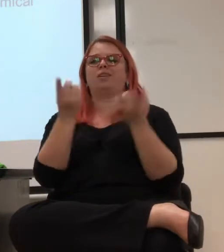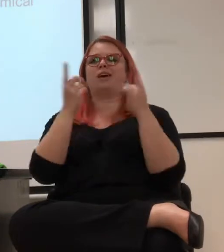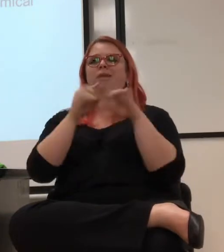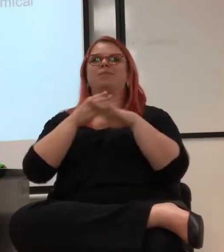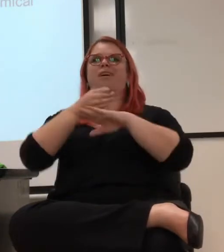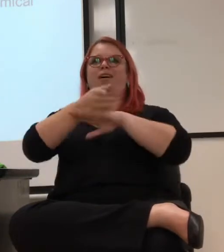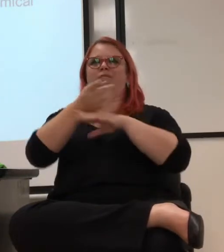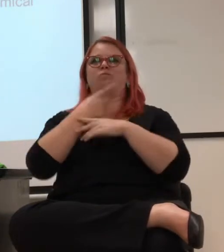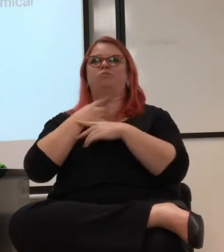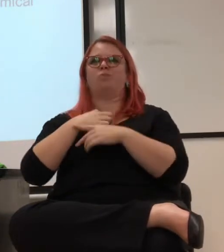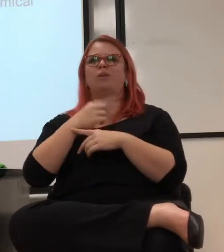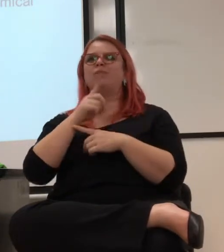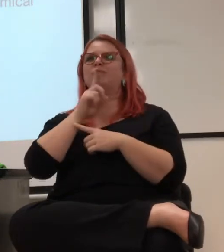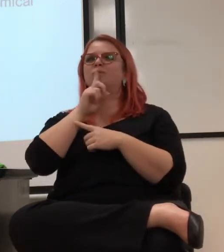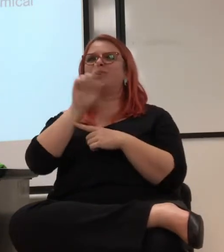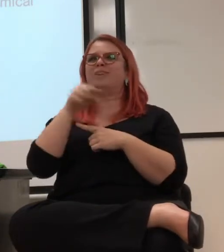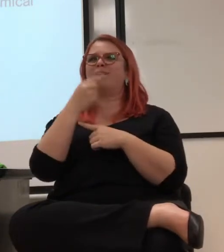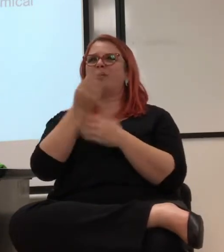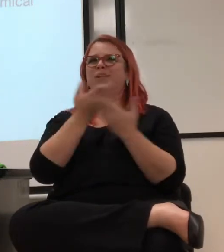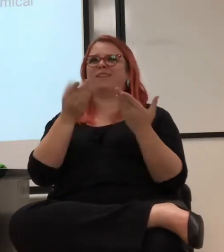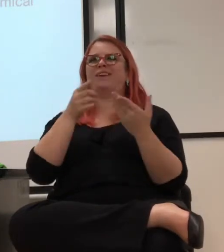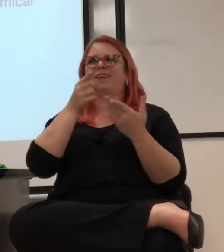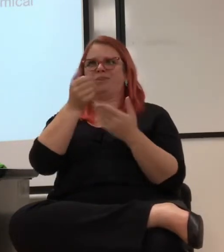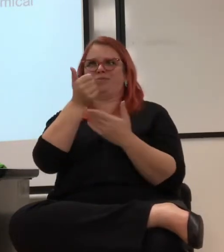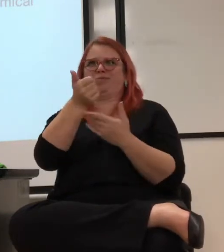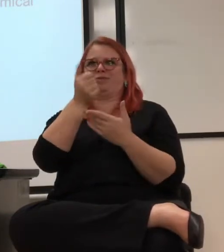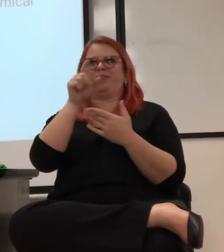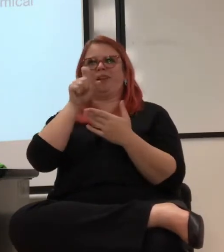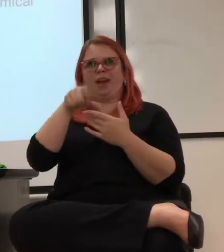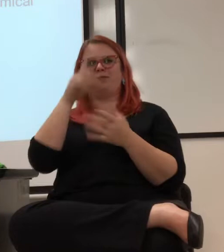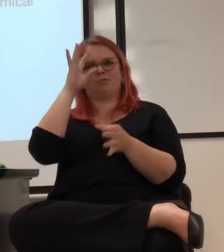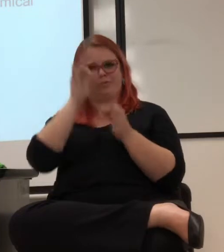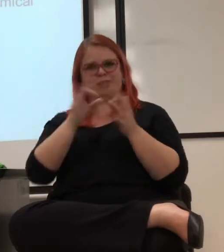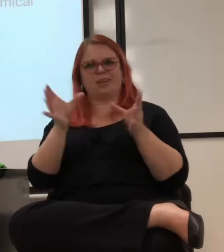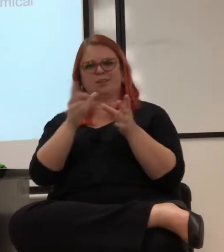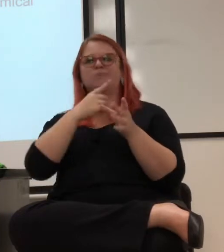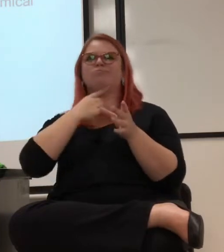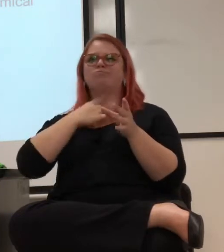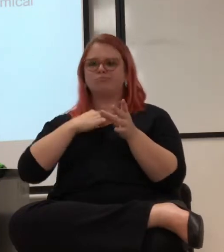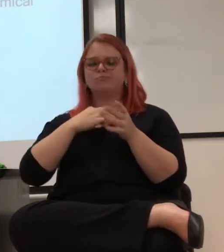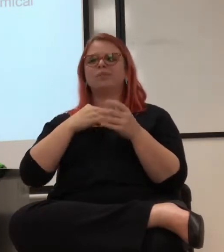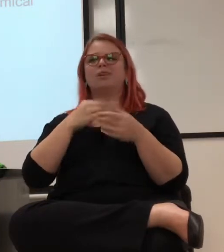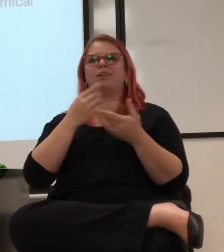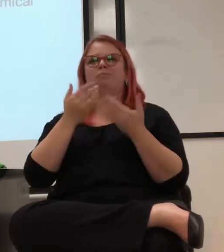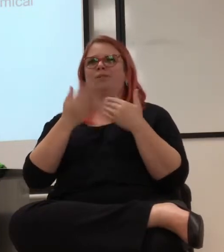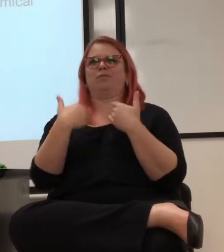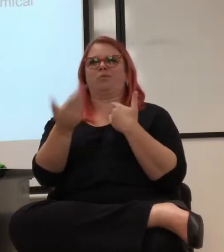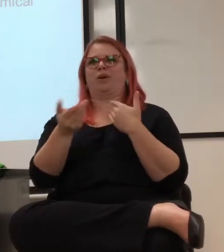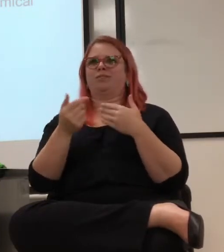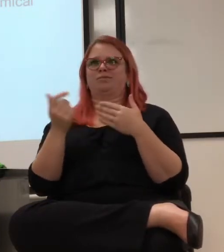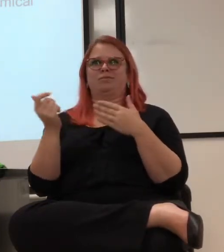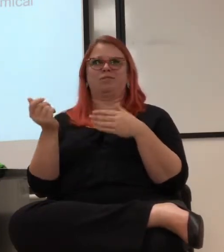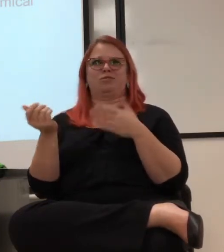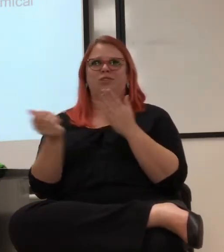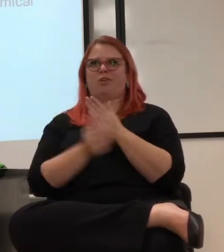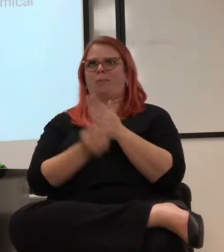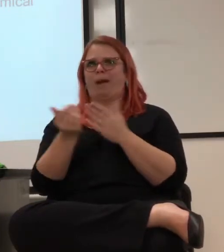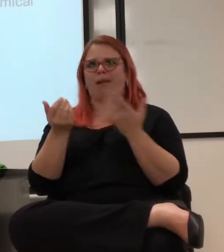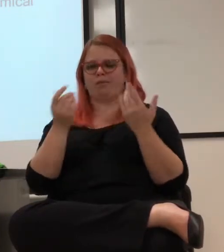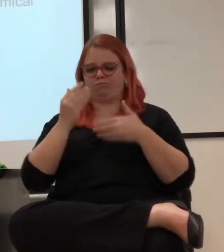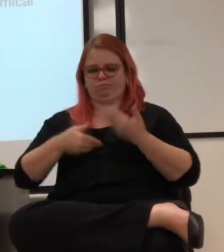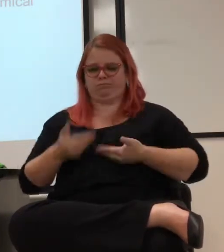is pretty much the only voluntary thing of the whole digestive process, chewing and swallowing. Food is